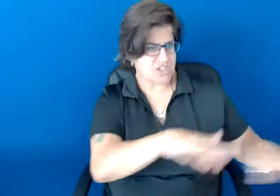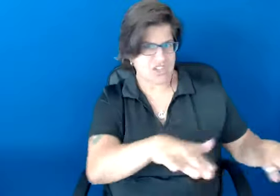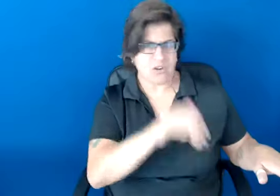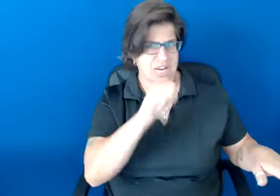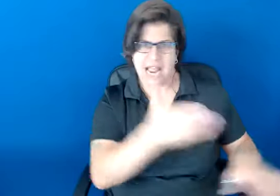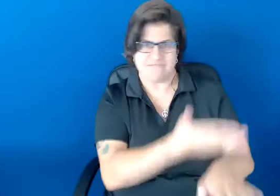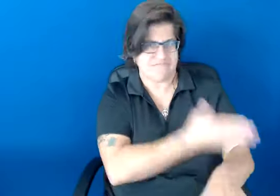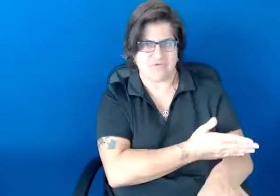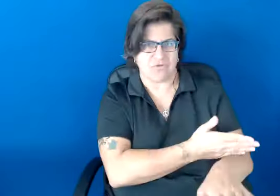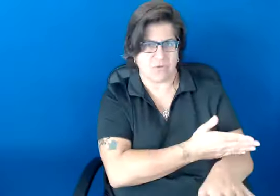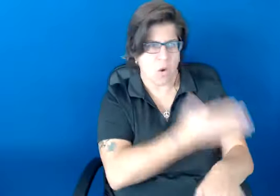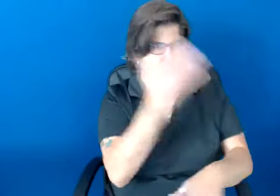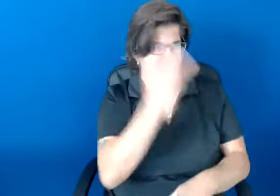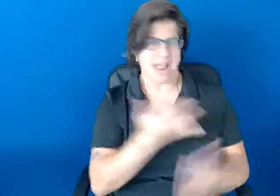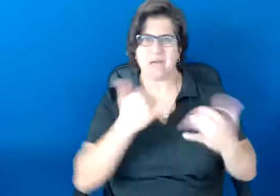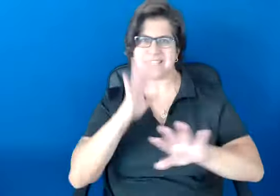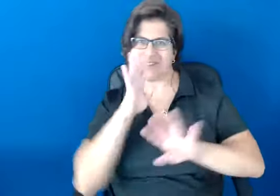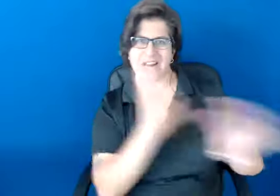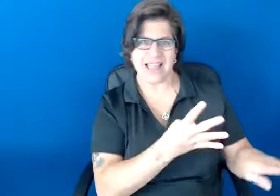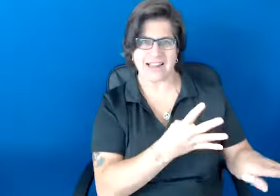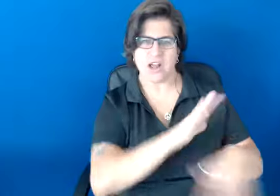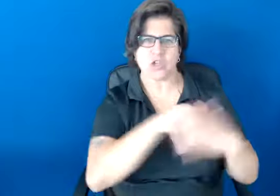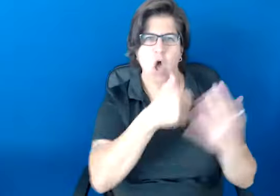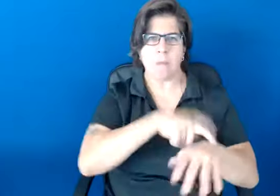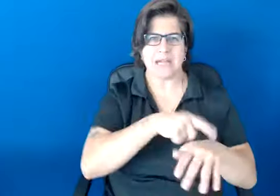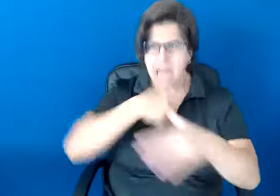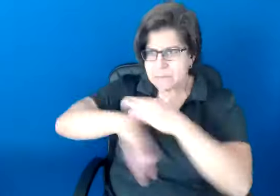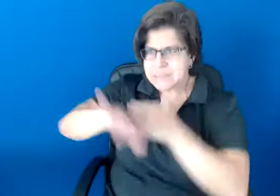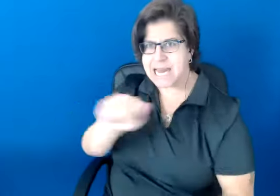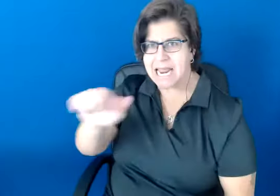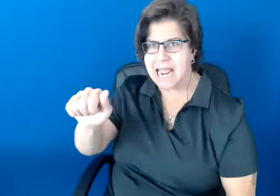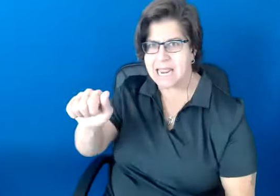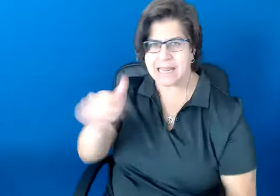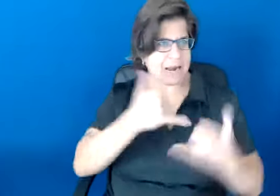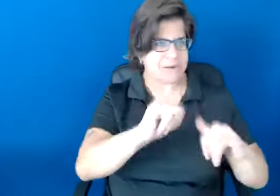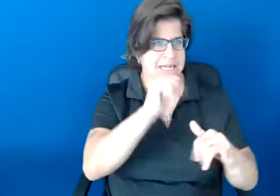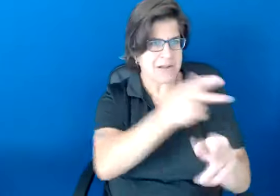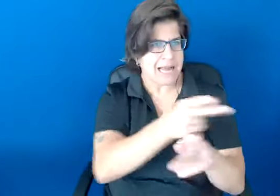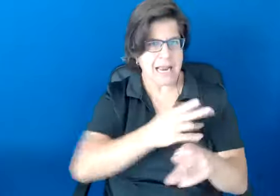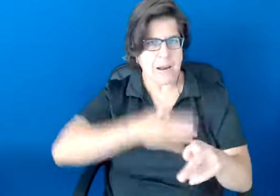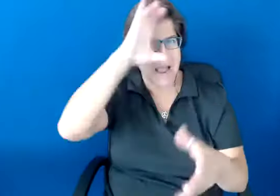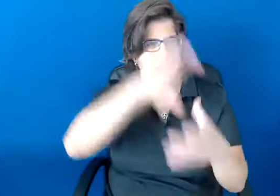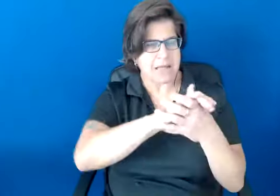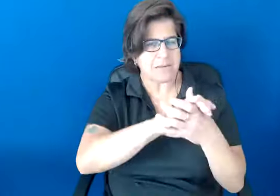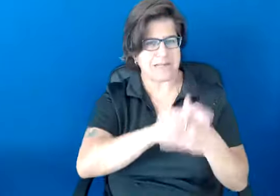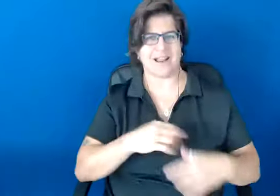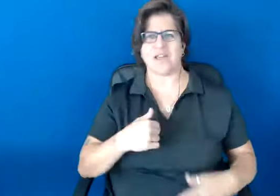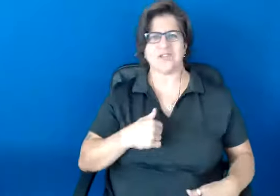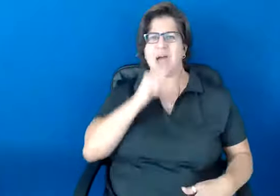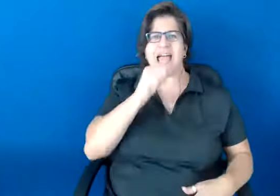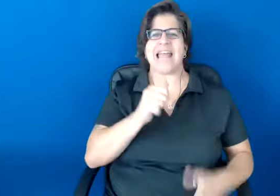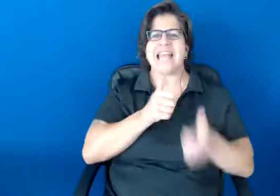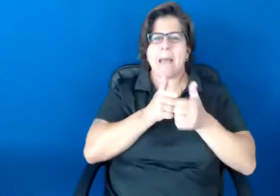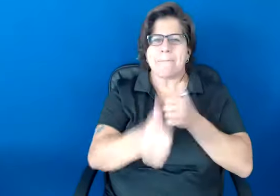in AA. And I still didn't take care of my husband. So I had not gotten past